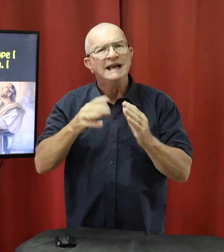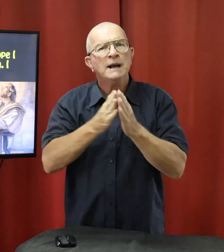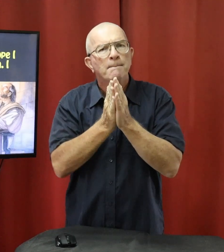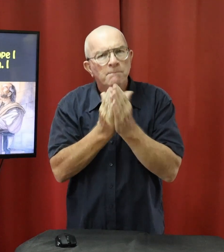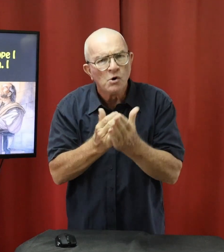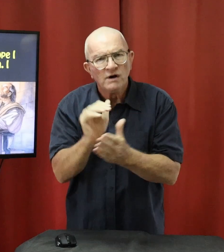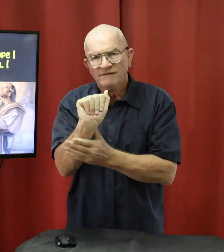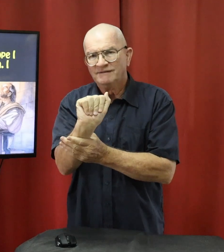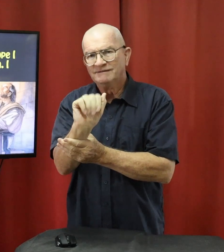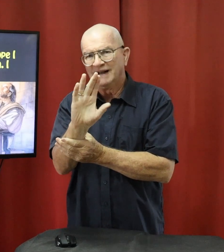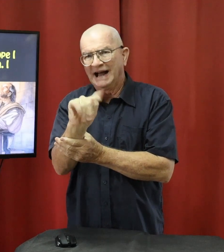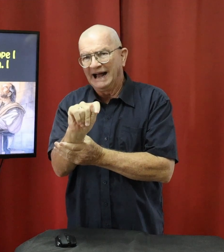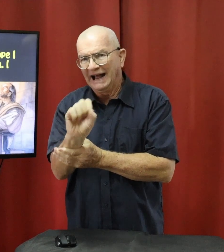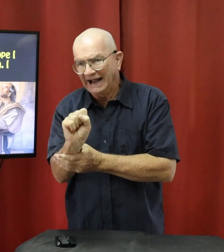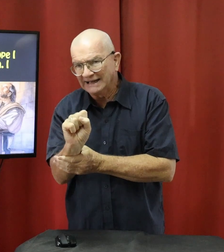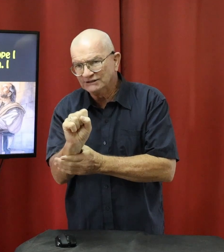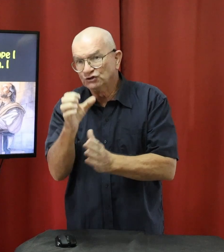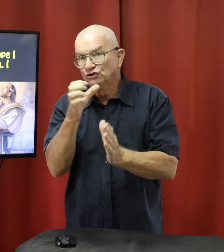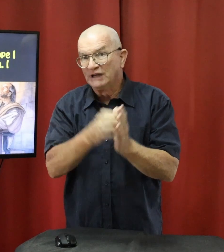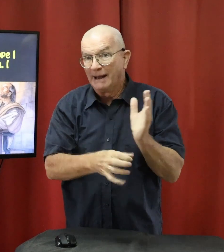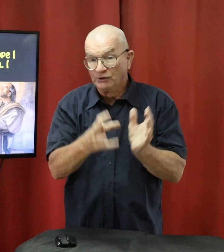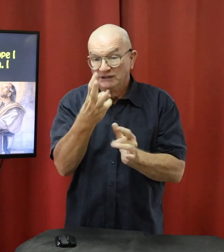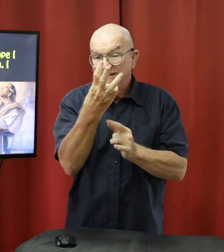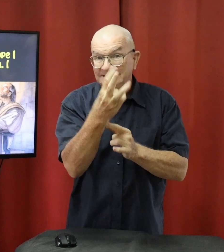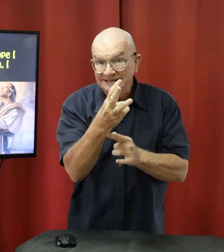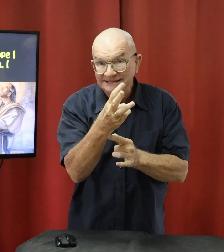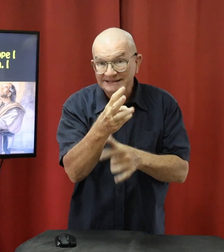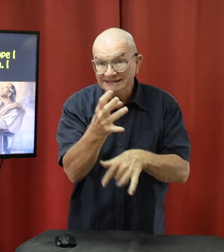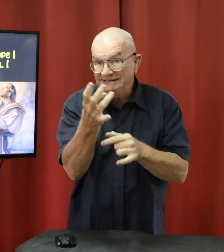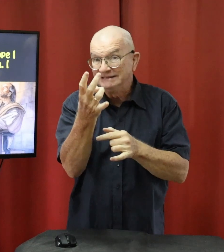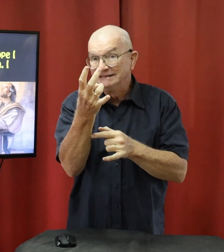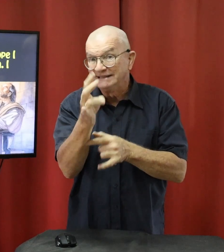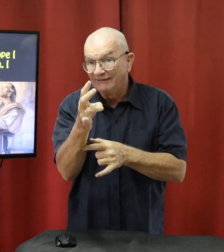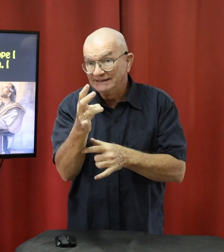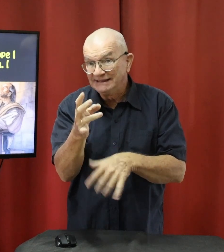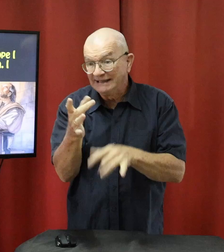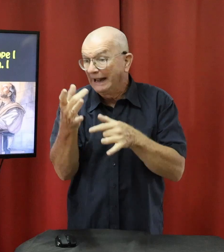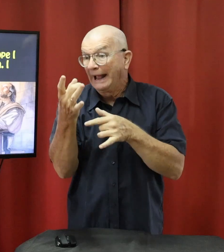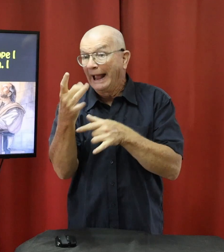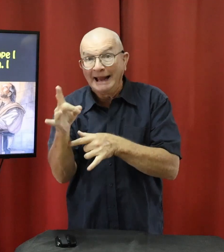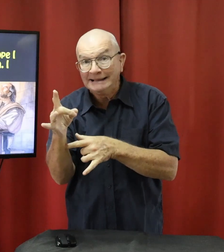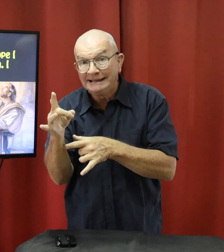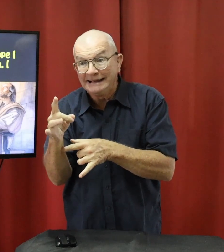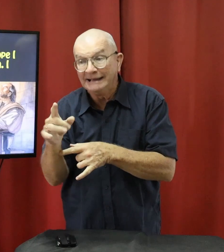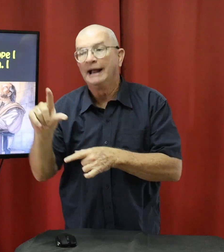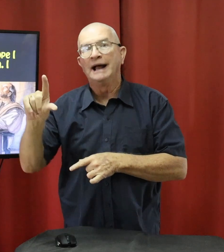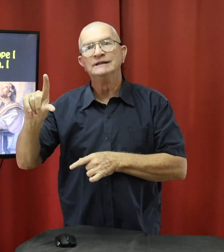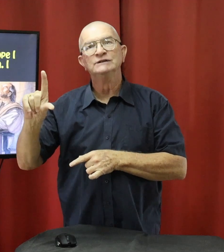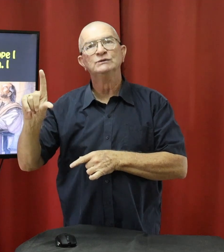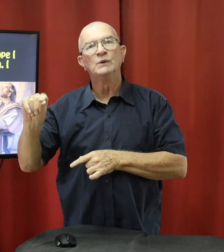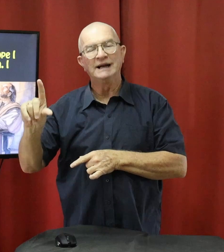you can read in the book of Acts, chapter 16, 17, and 18, and also 20.